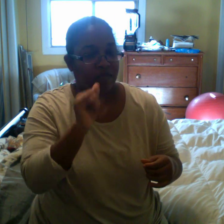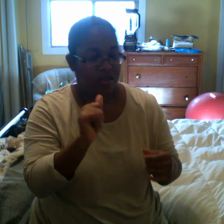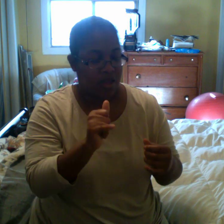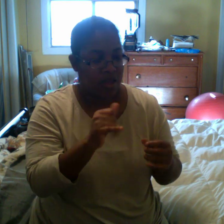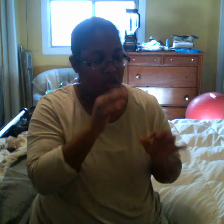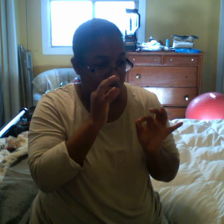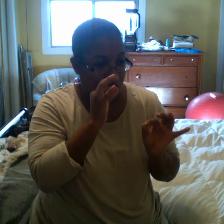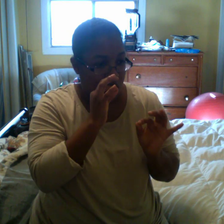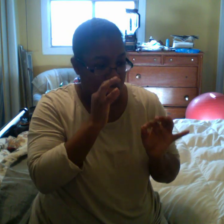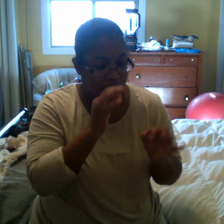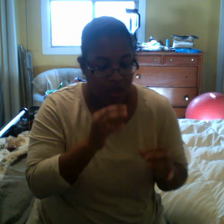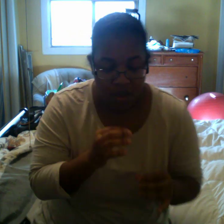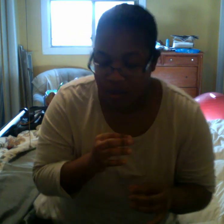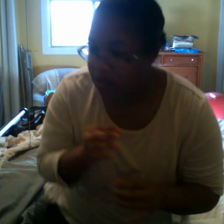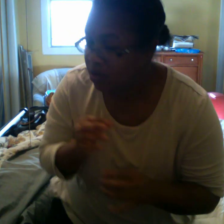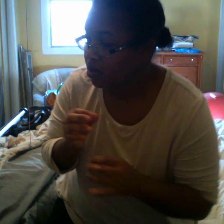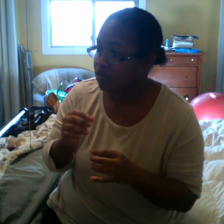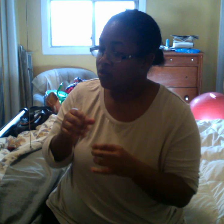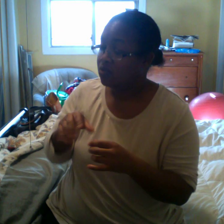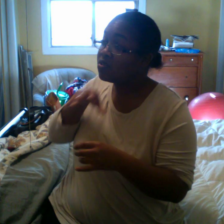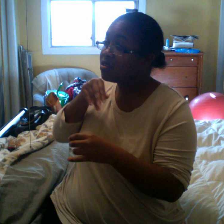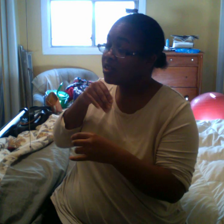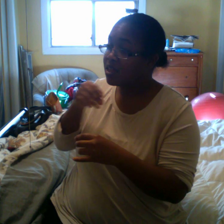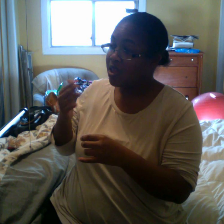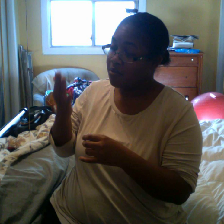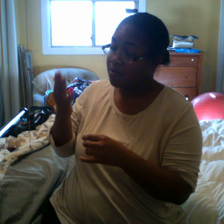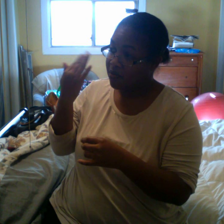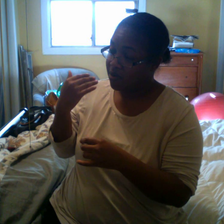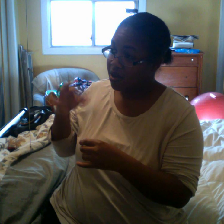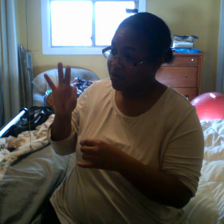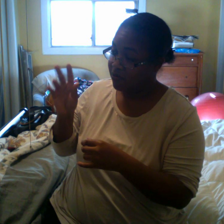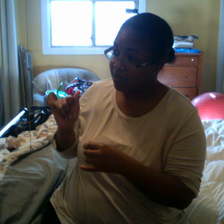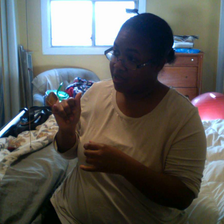Have you ever sucked up a fly before? Once or twice, yeah.